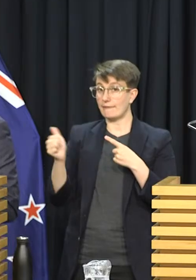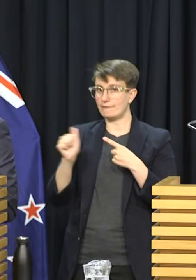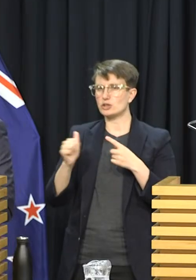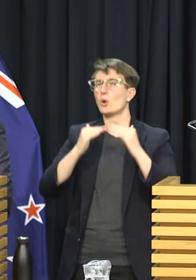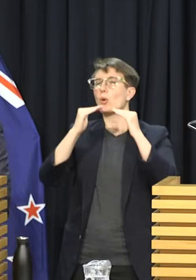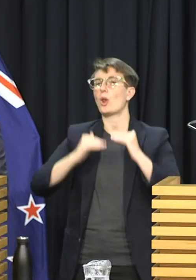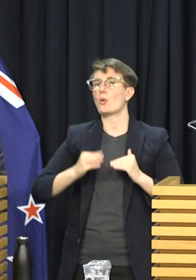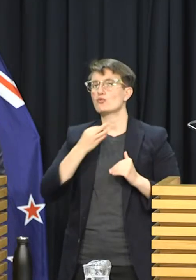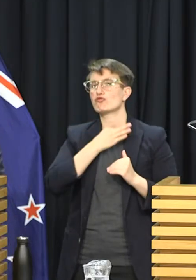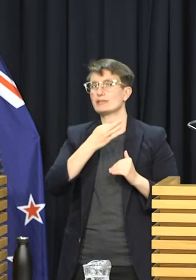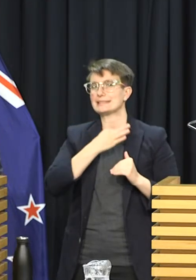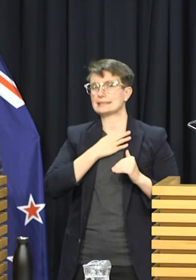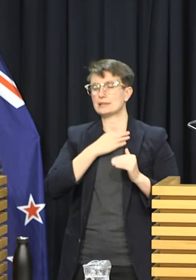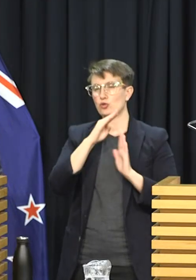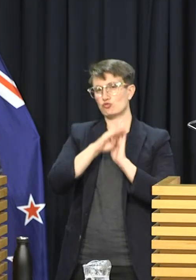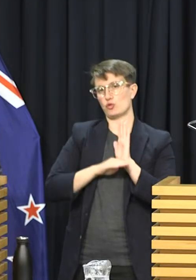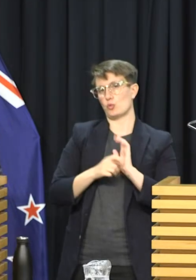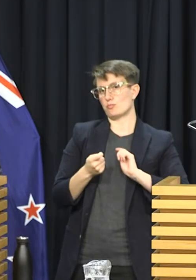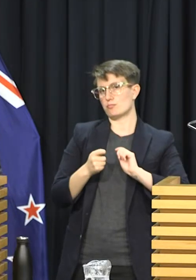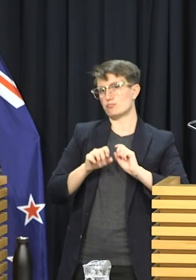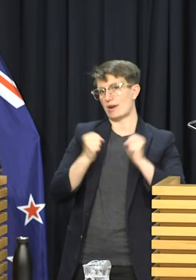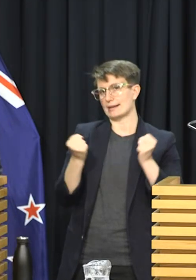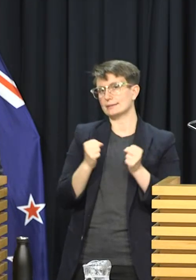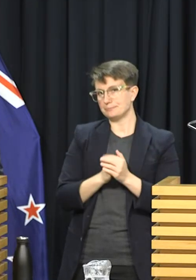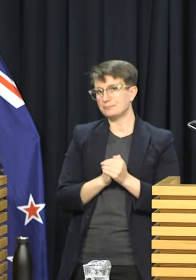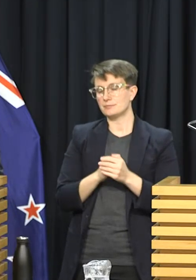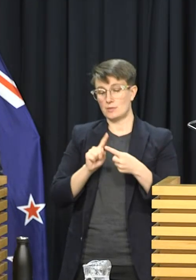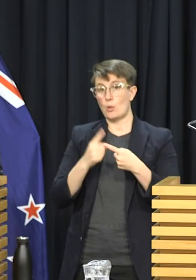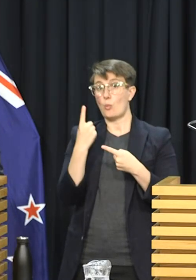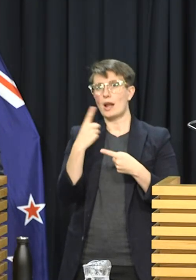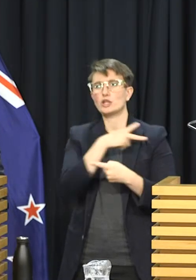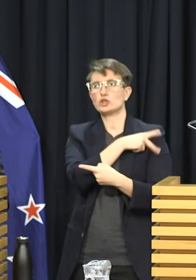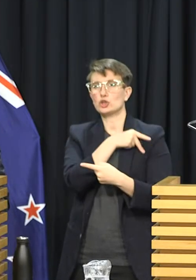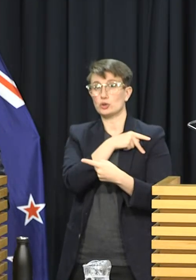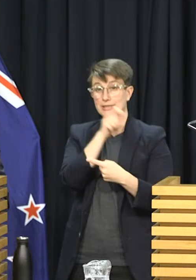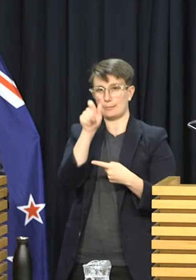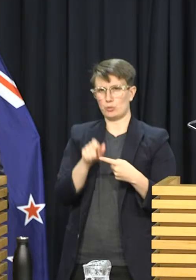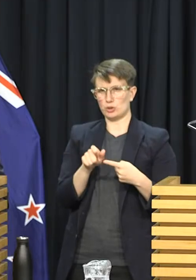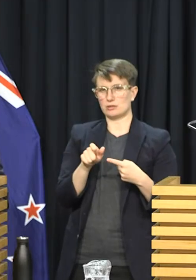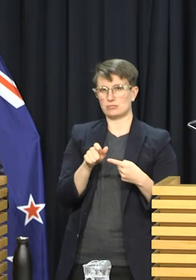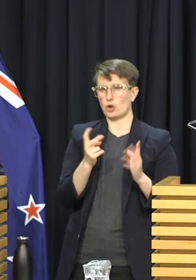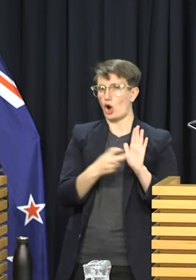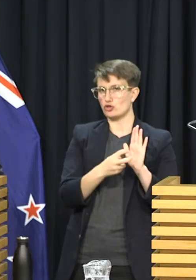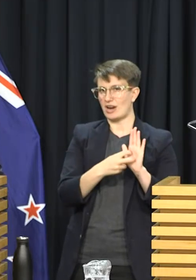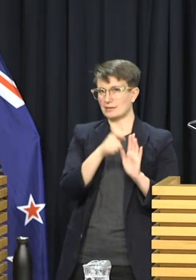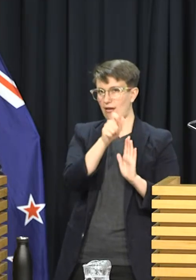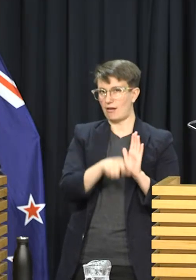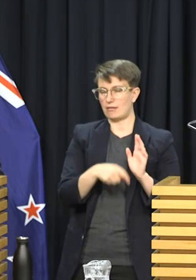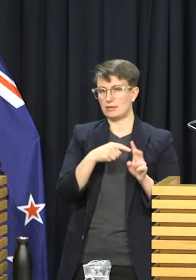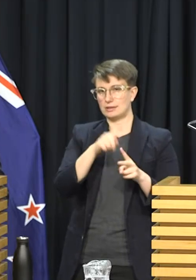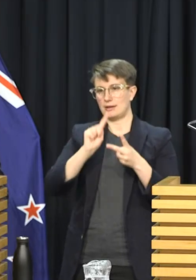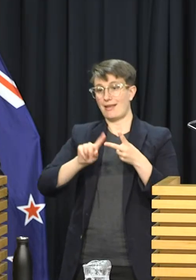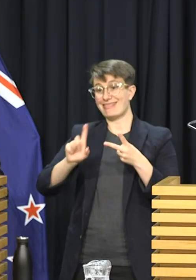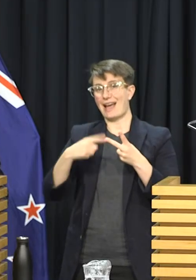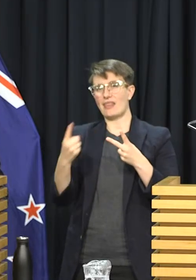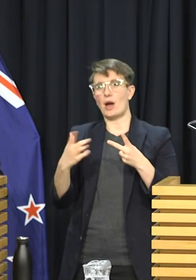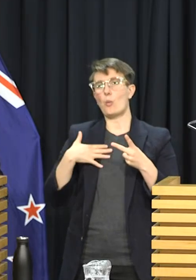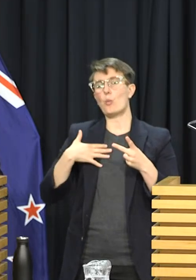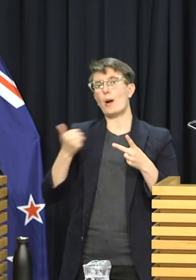low-risk breaches. One involved a security contractor, one involved a wellbeing